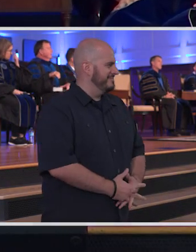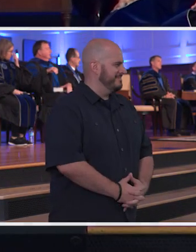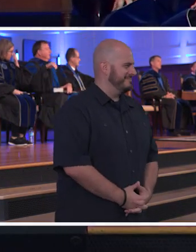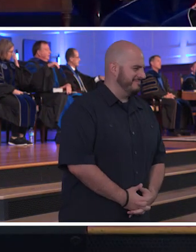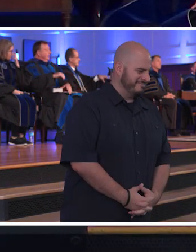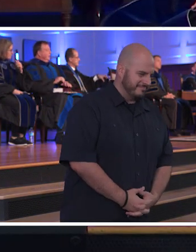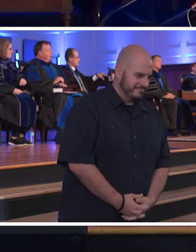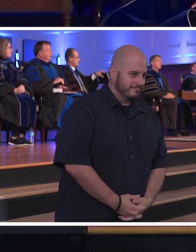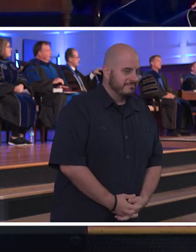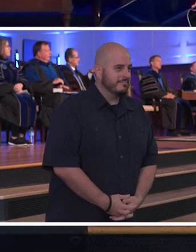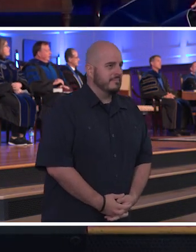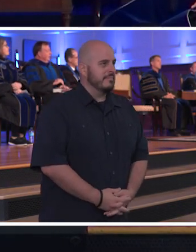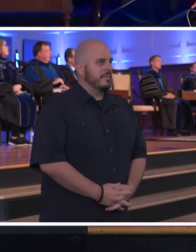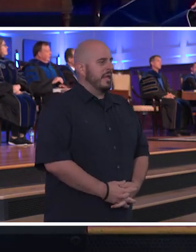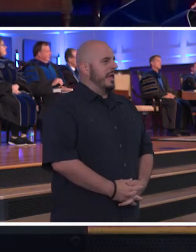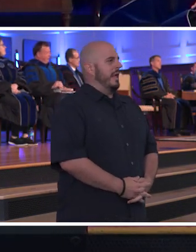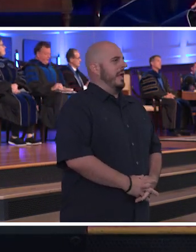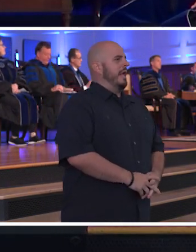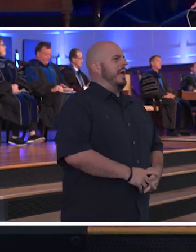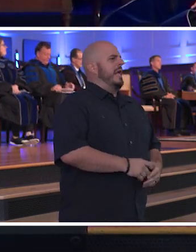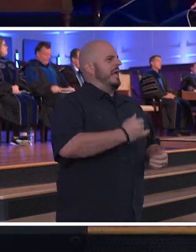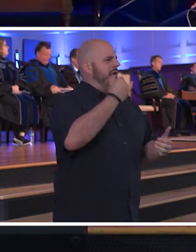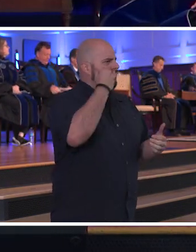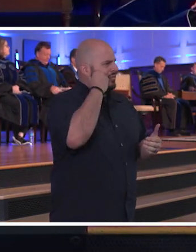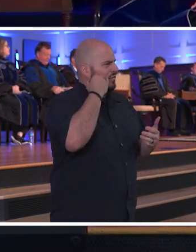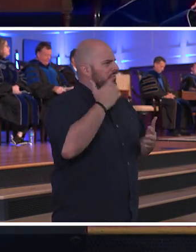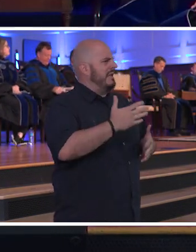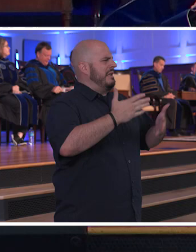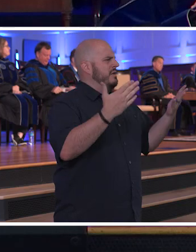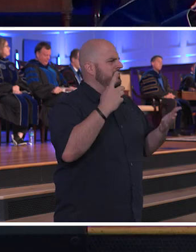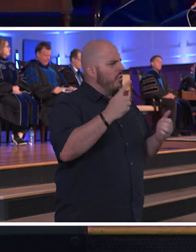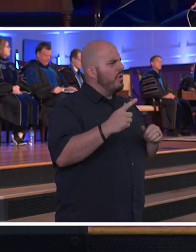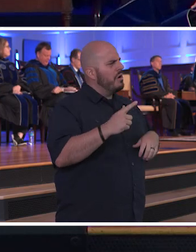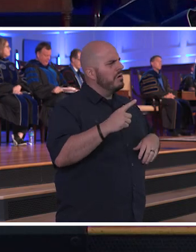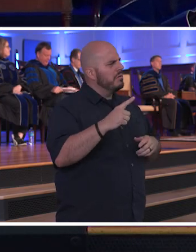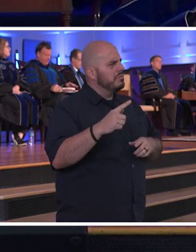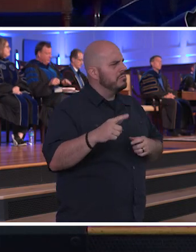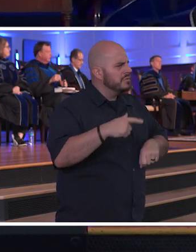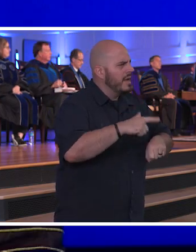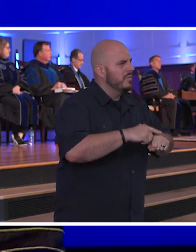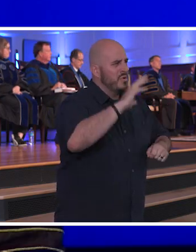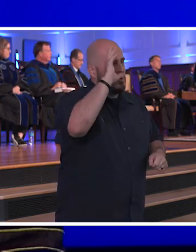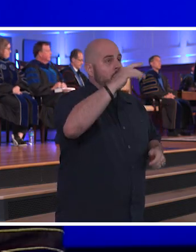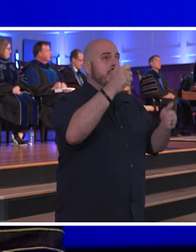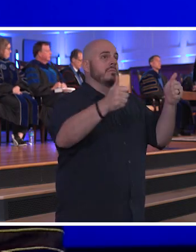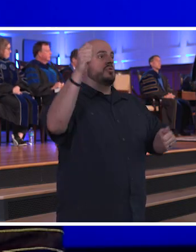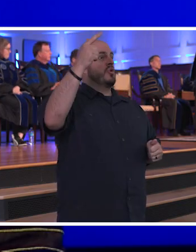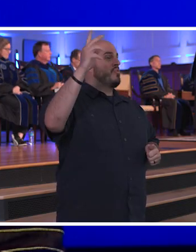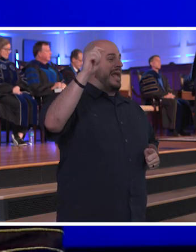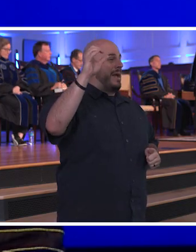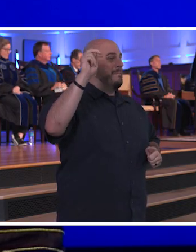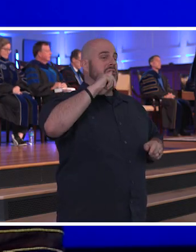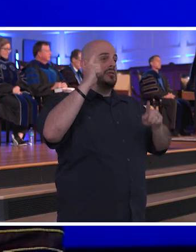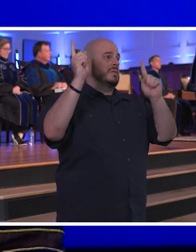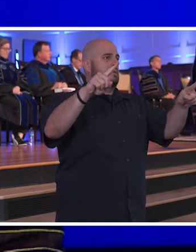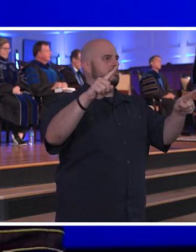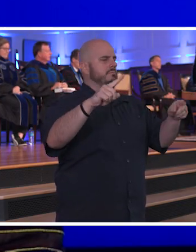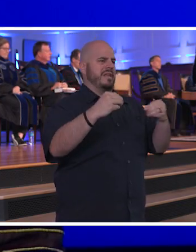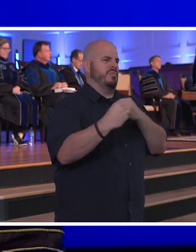If you have been here for any period of time, you know that the Great Commission drives everything we do here at